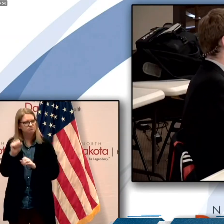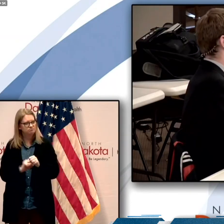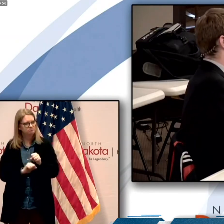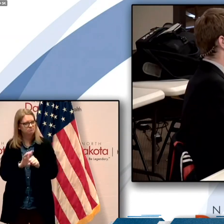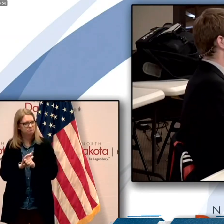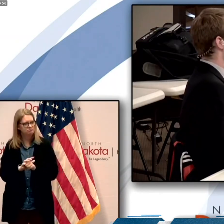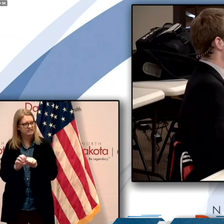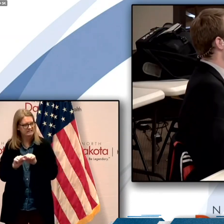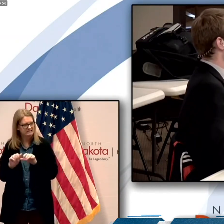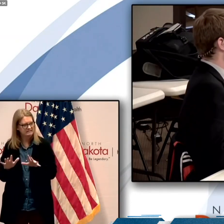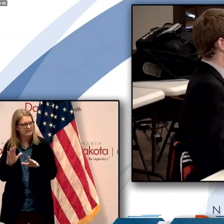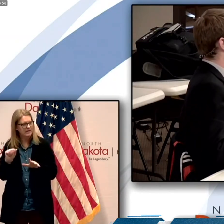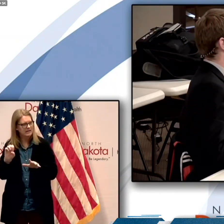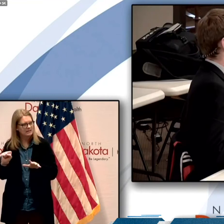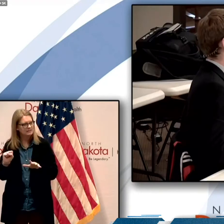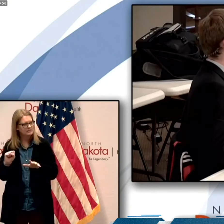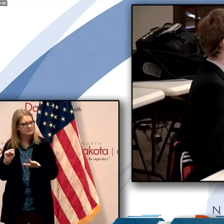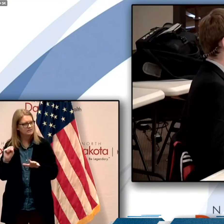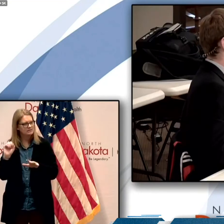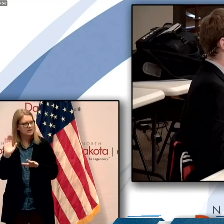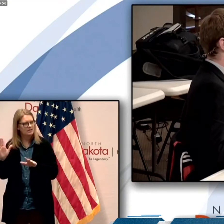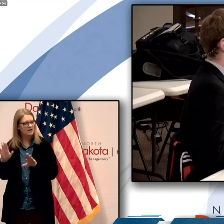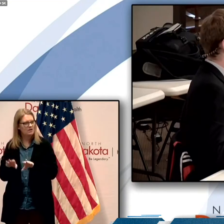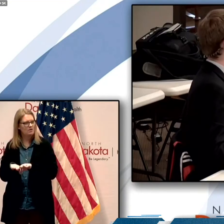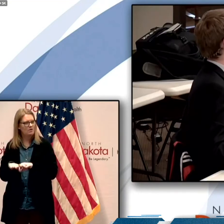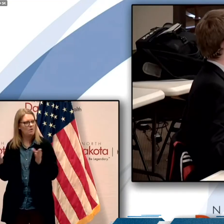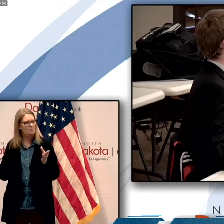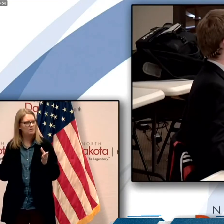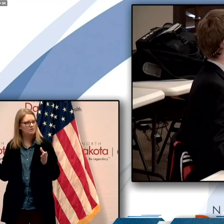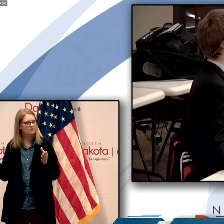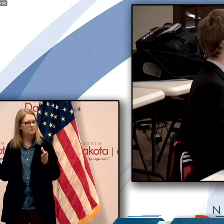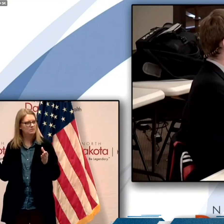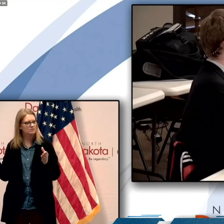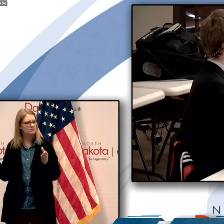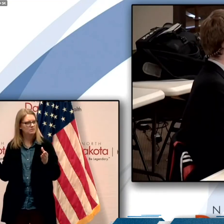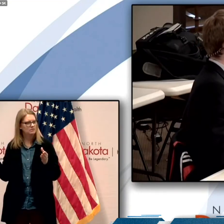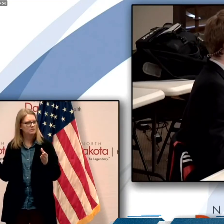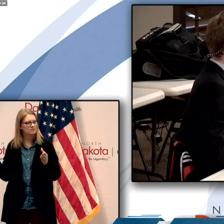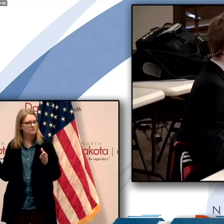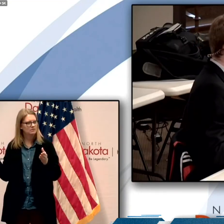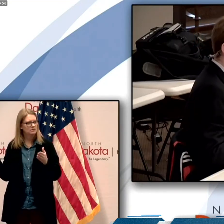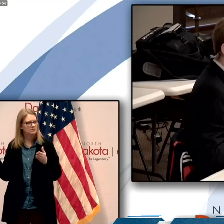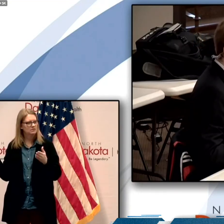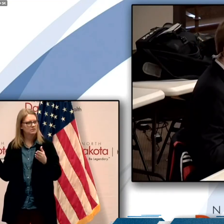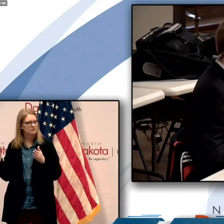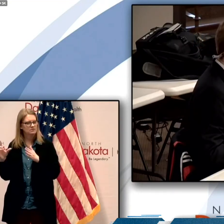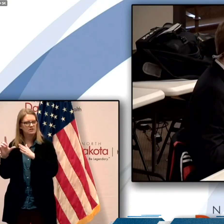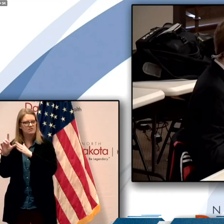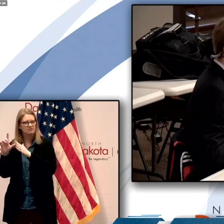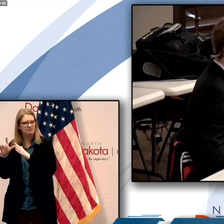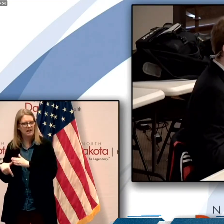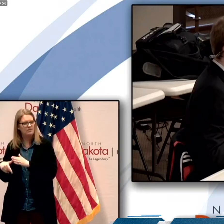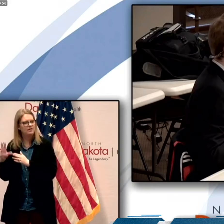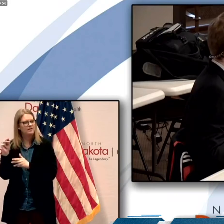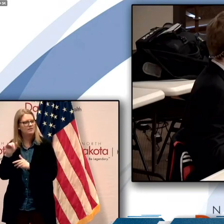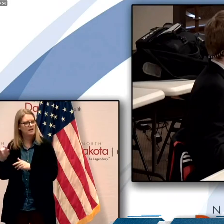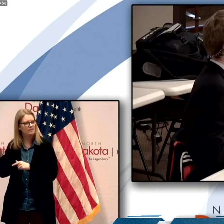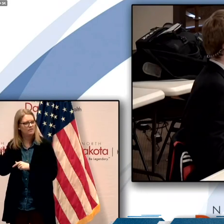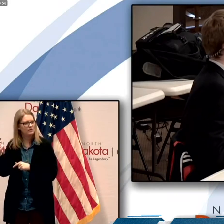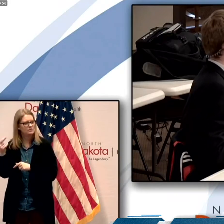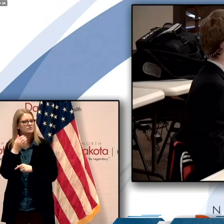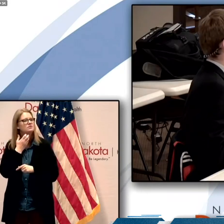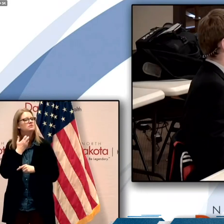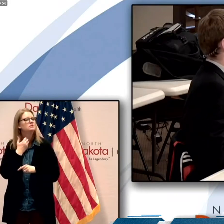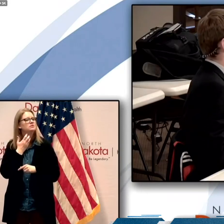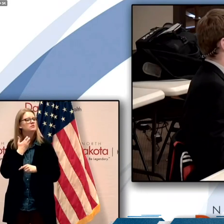cases, and their reopening deadlines are weeks after the May 1st deadline that you're aiming for. How does that ideology